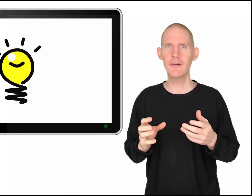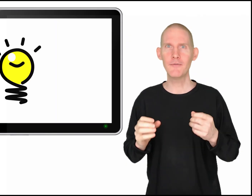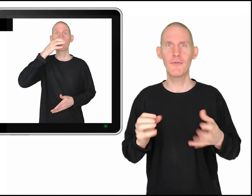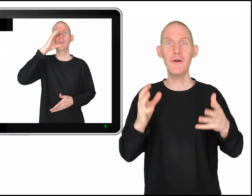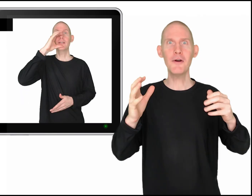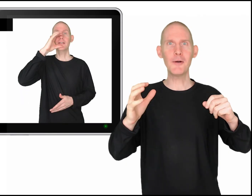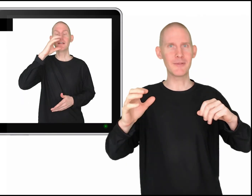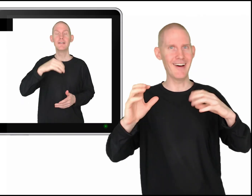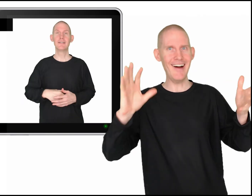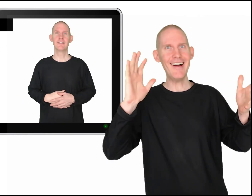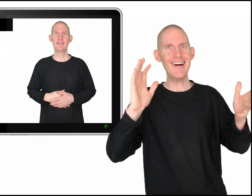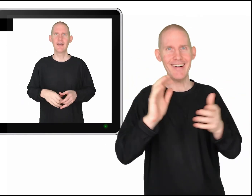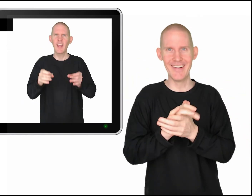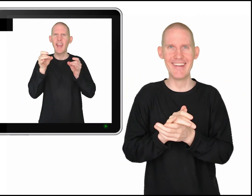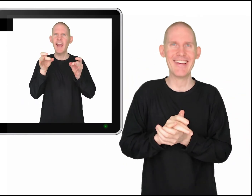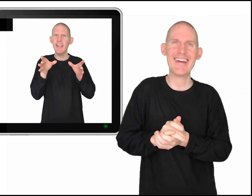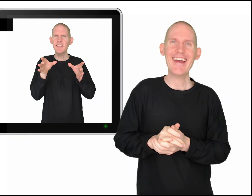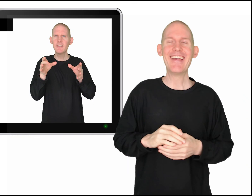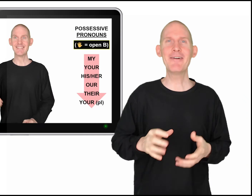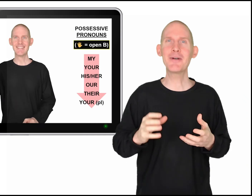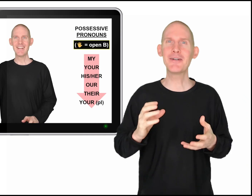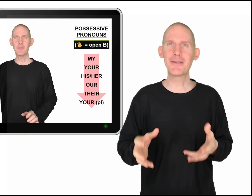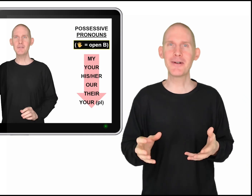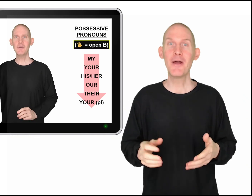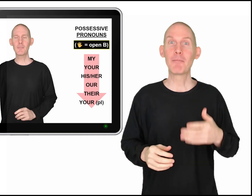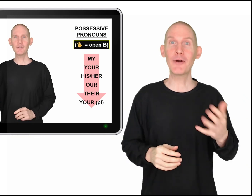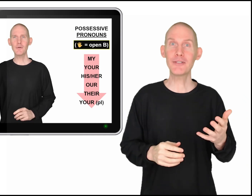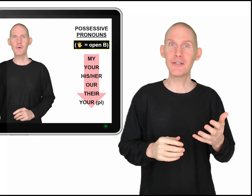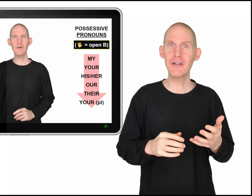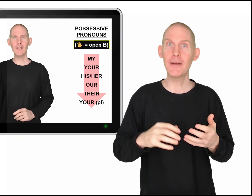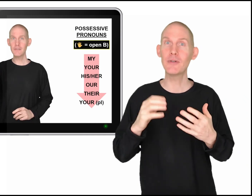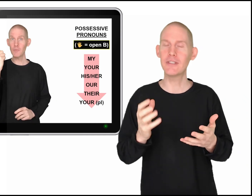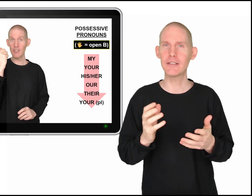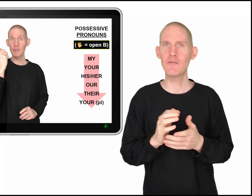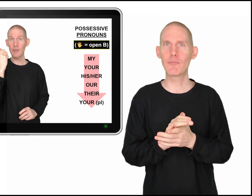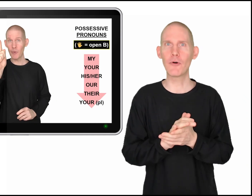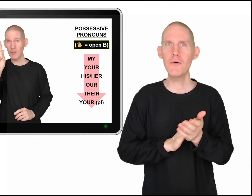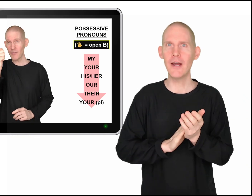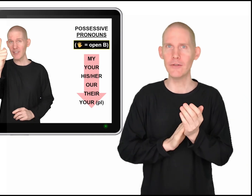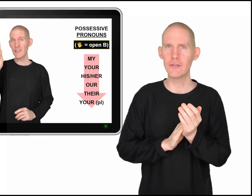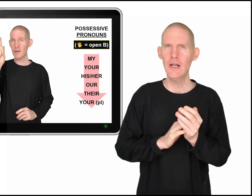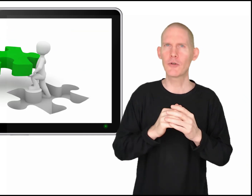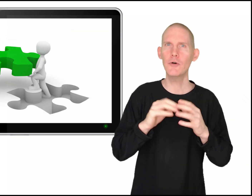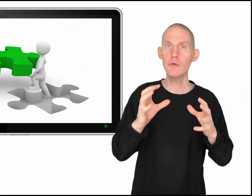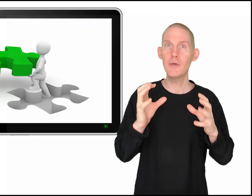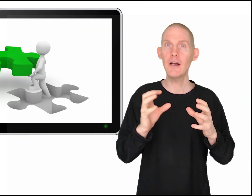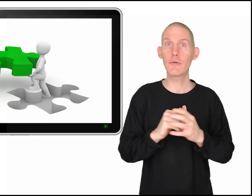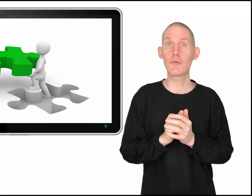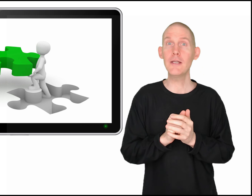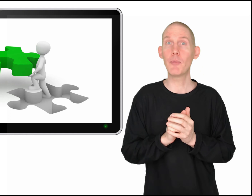learn verbs. Then we're going to learn personal and possessive pronouns. So those will be our 3